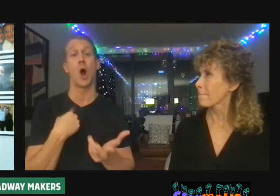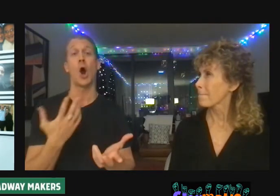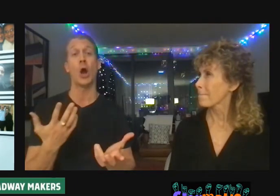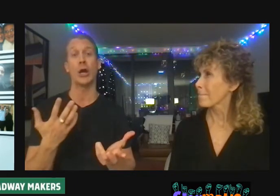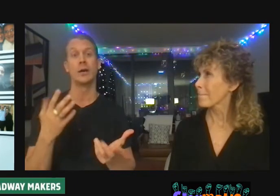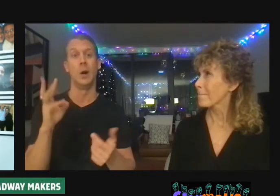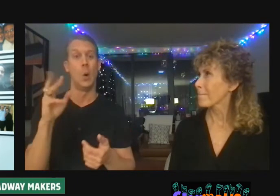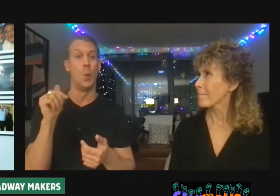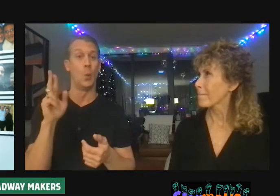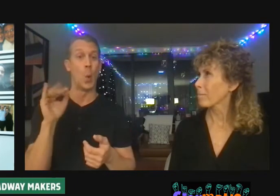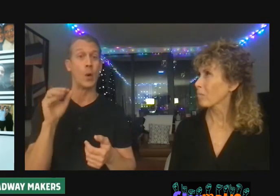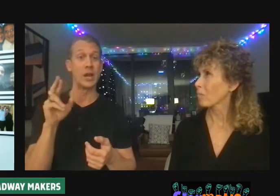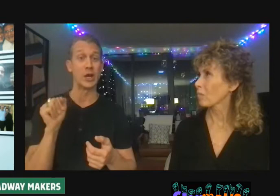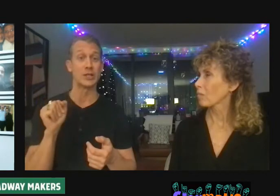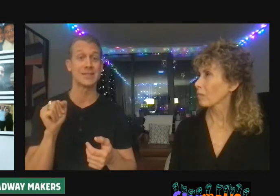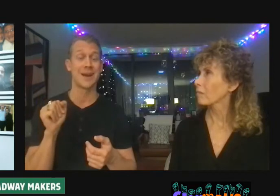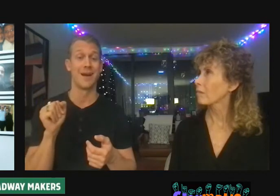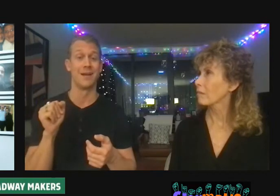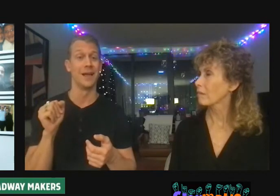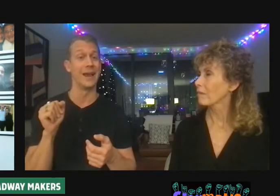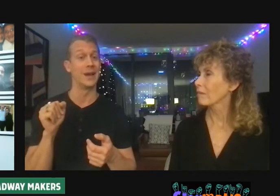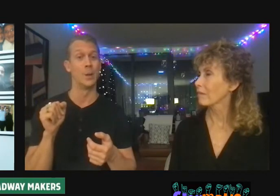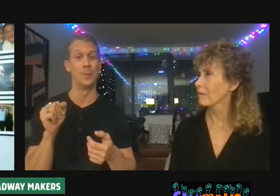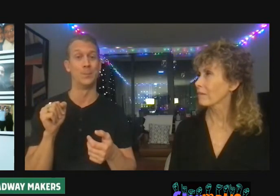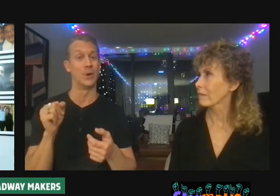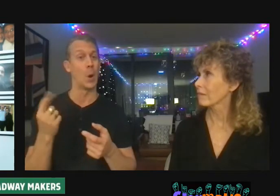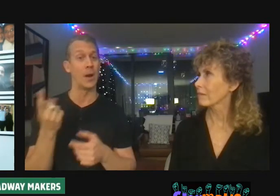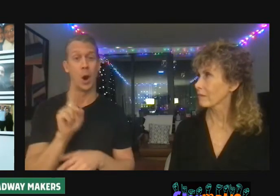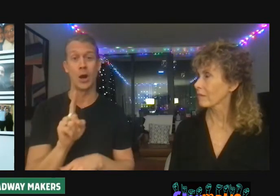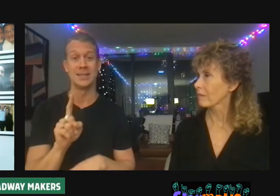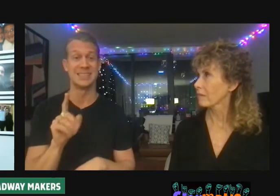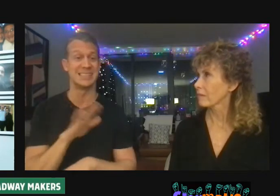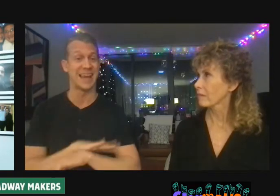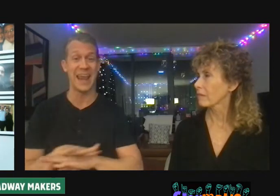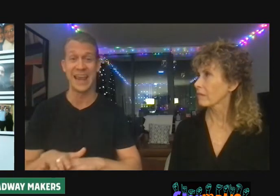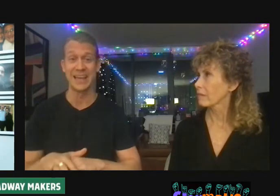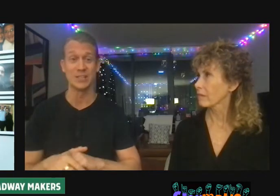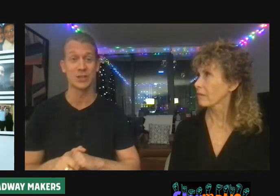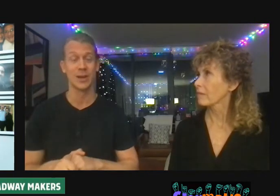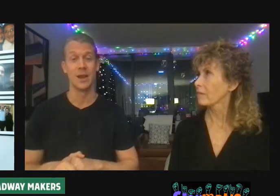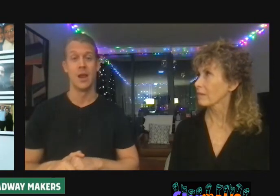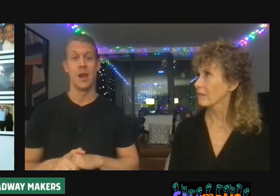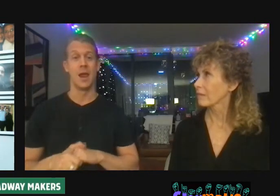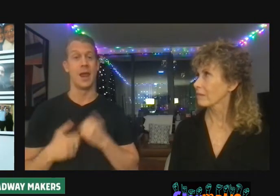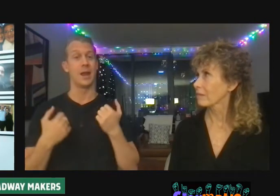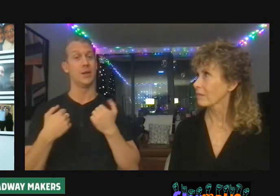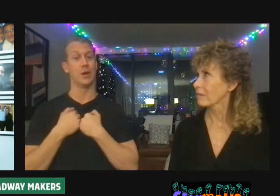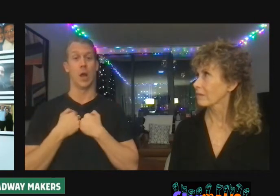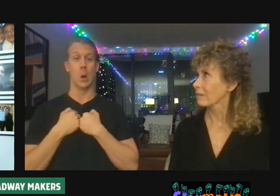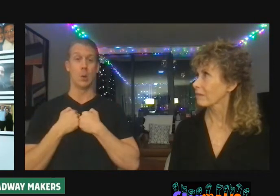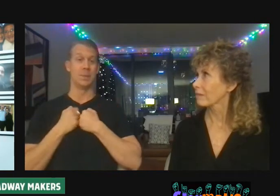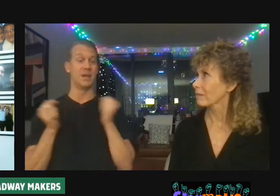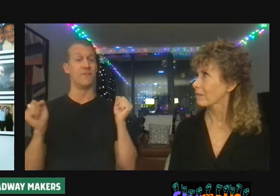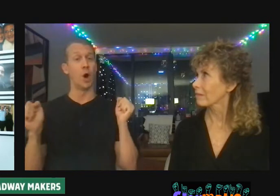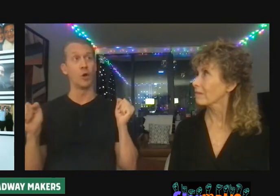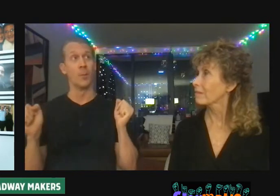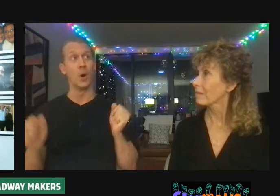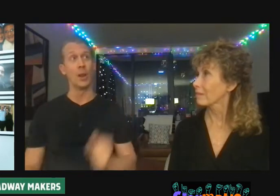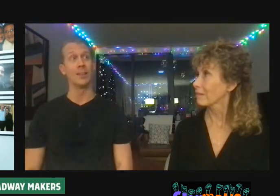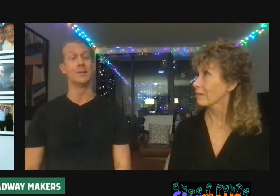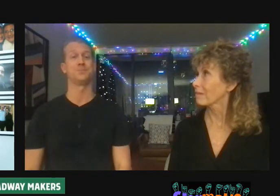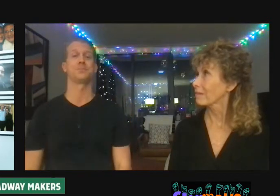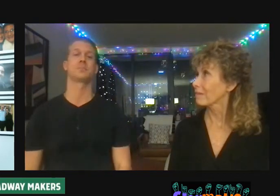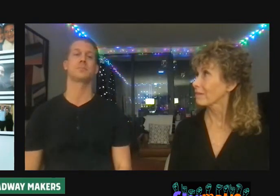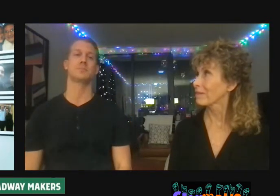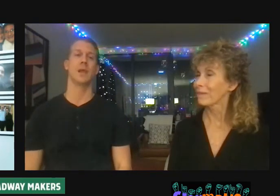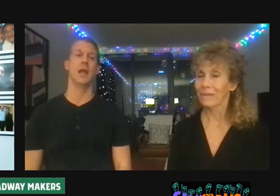we are warriors, like going on stage and, you know, being